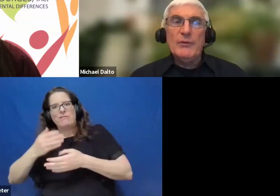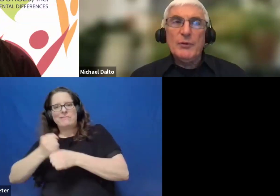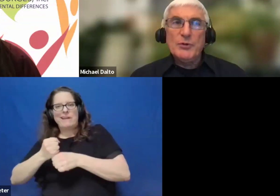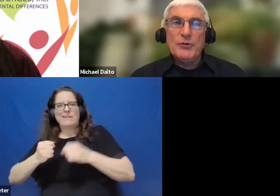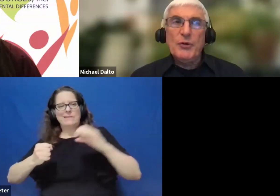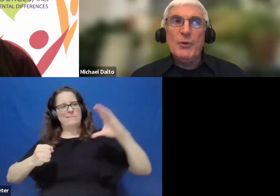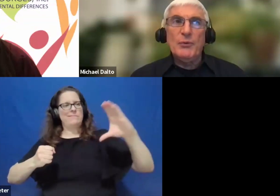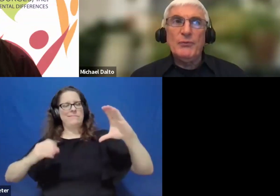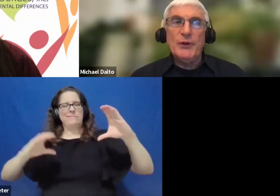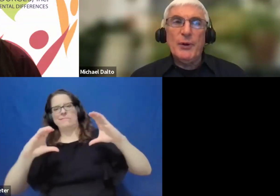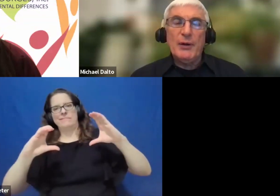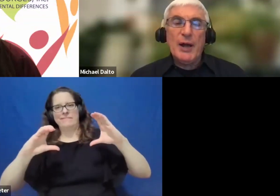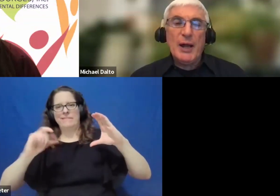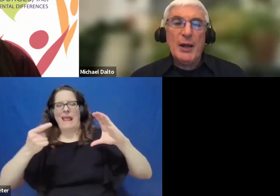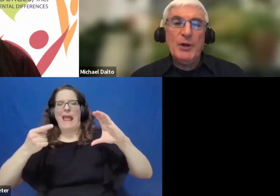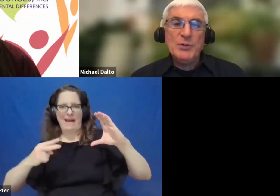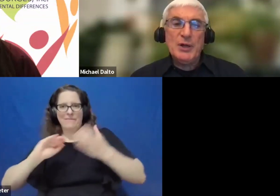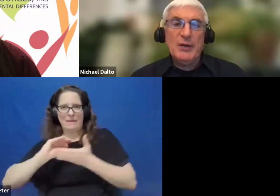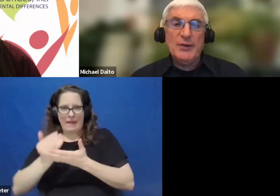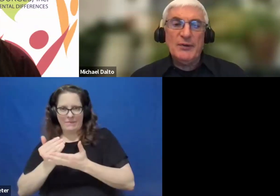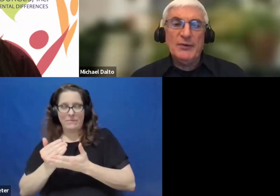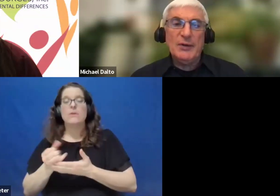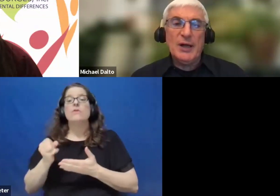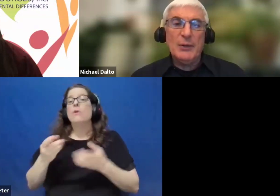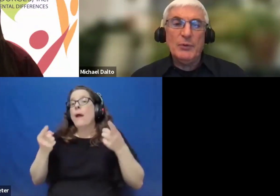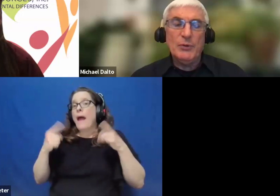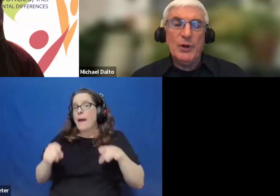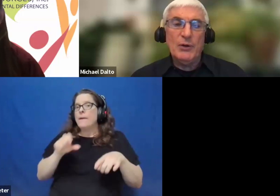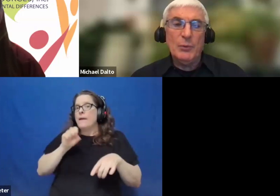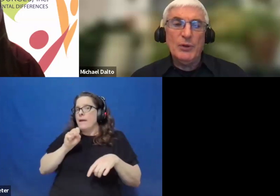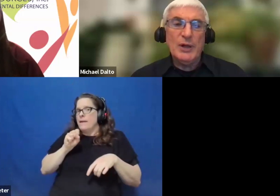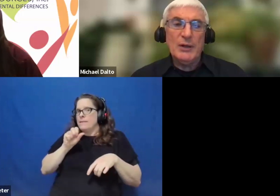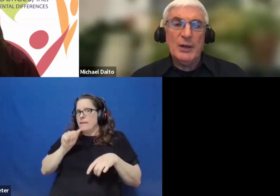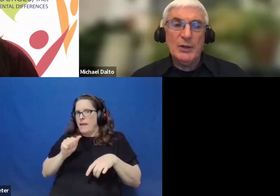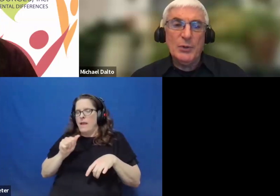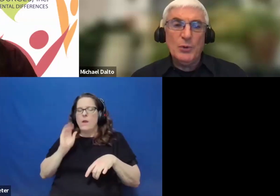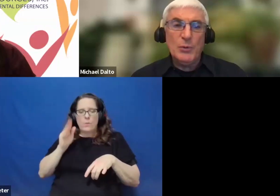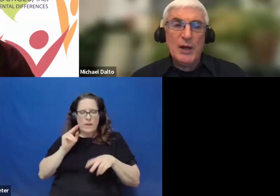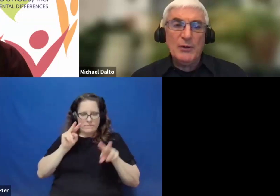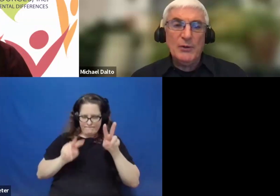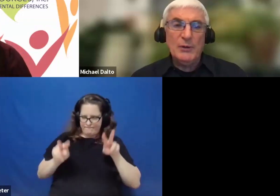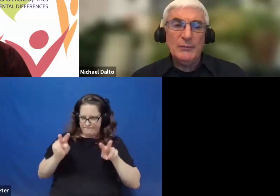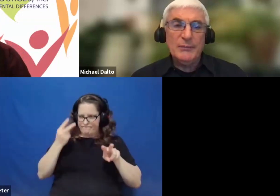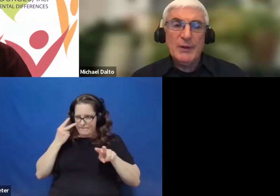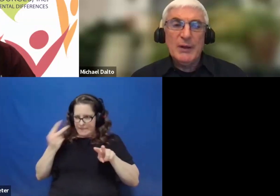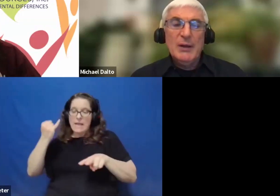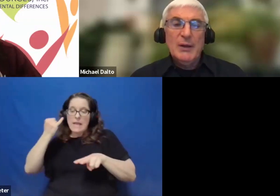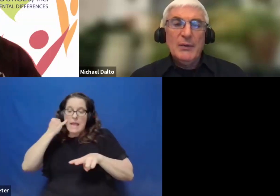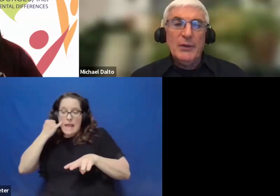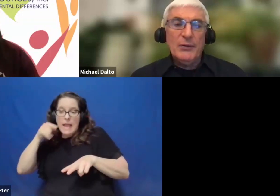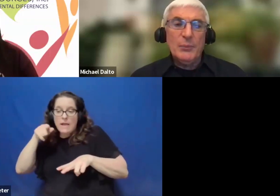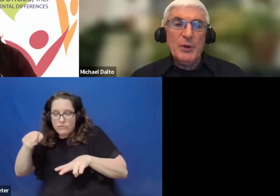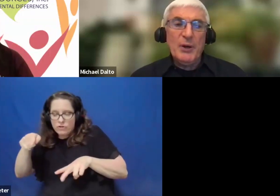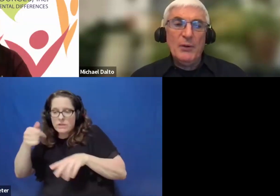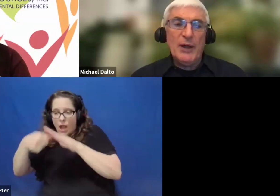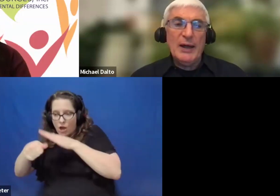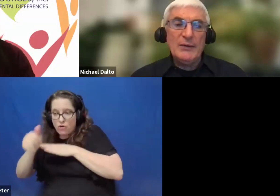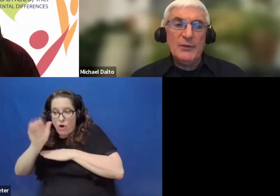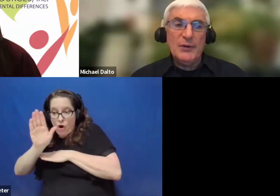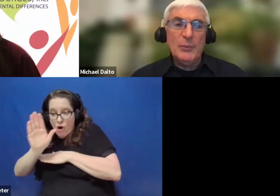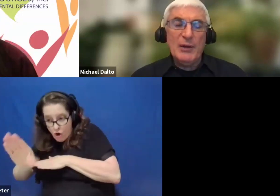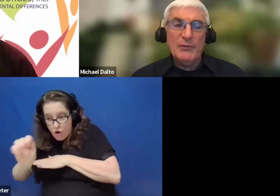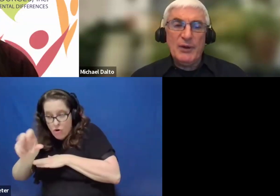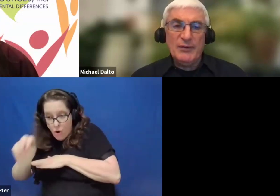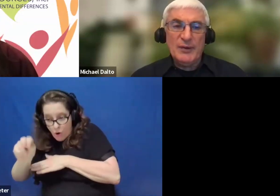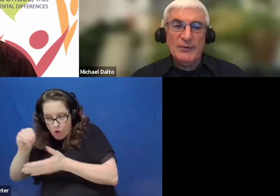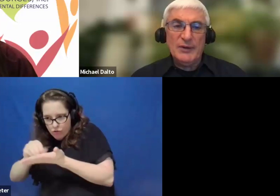So that Social Security will figure out how much SSDI your daughter would get on your record. They'll compare that to